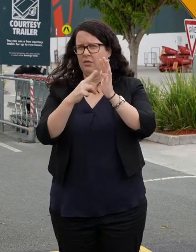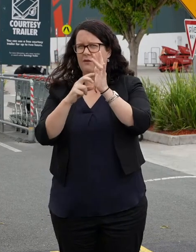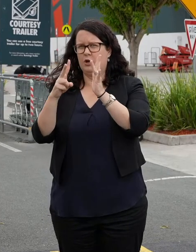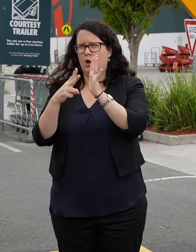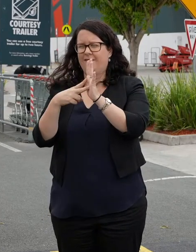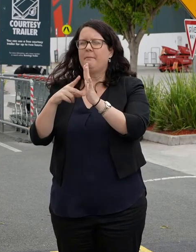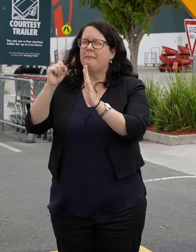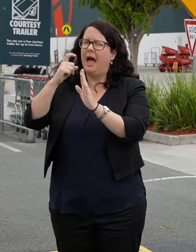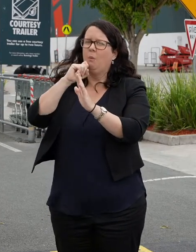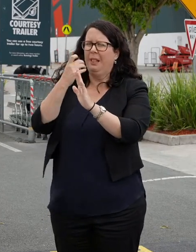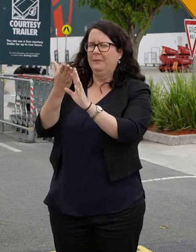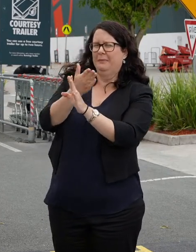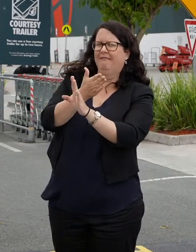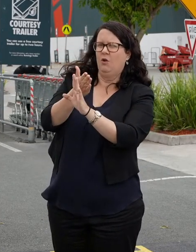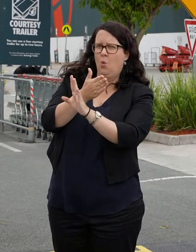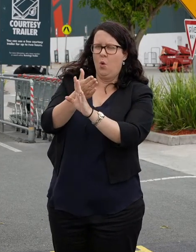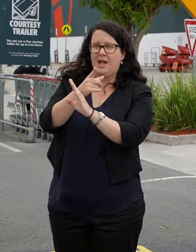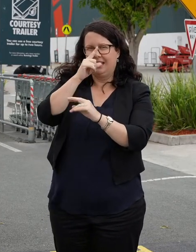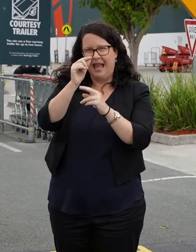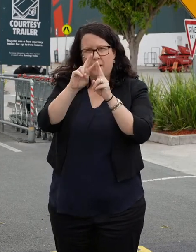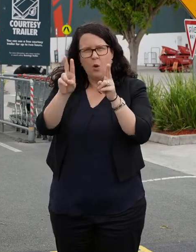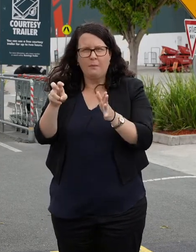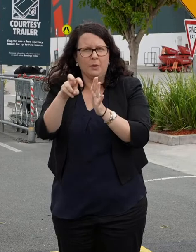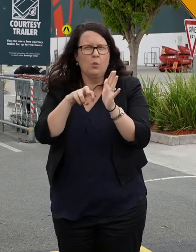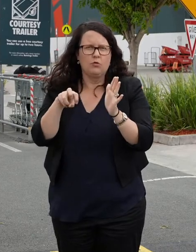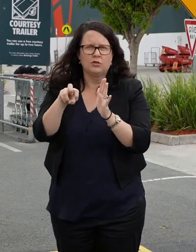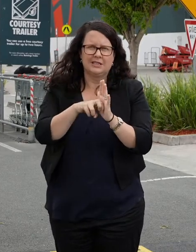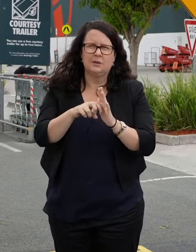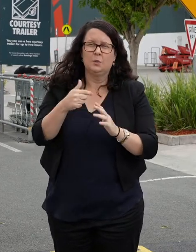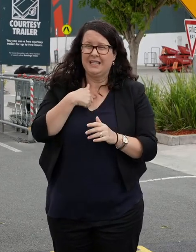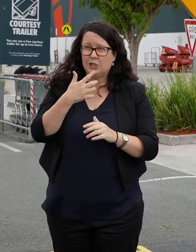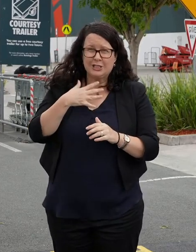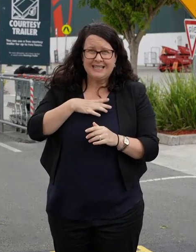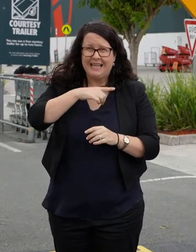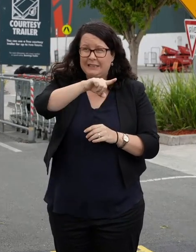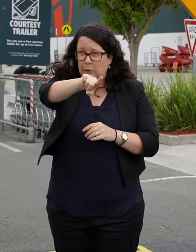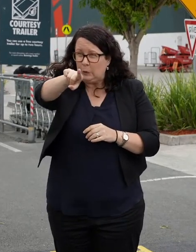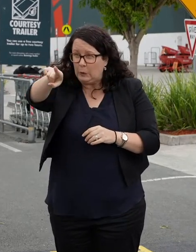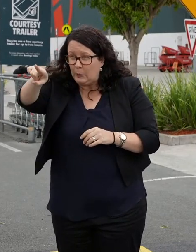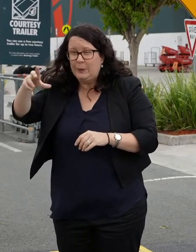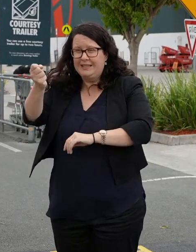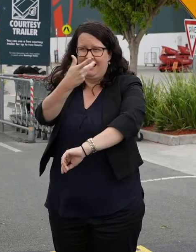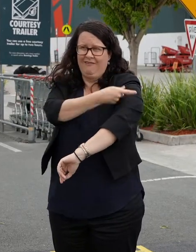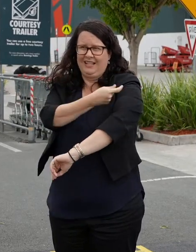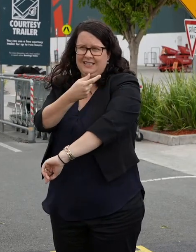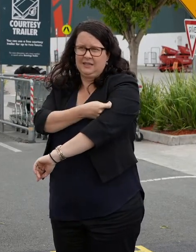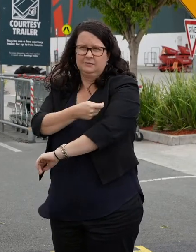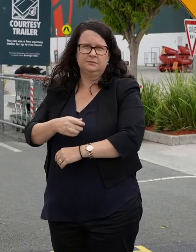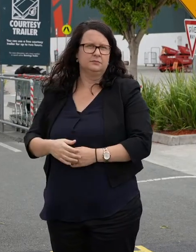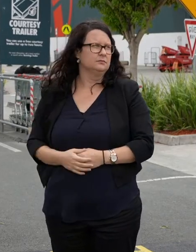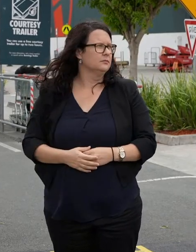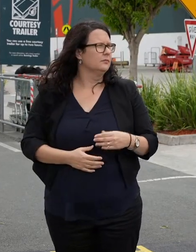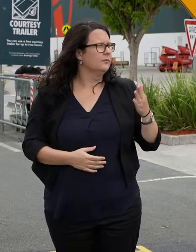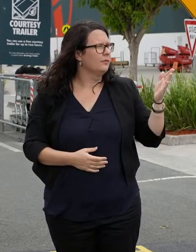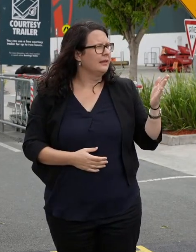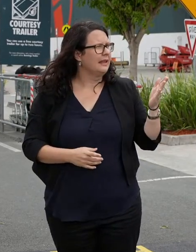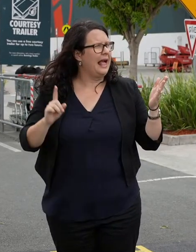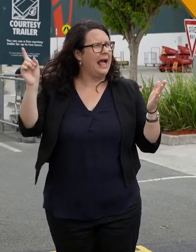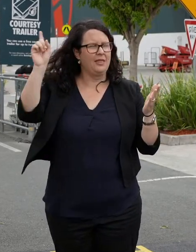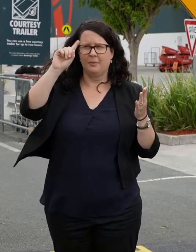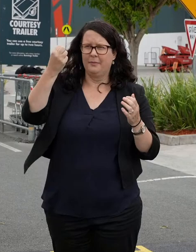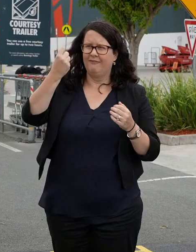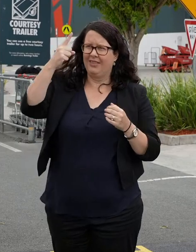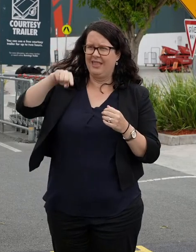able to home quarantine. So we just have to get vaccinated. That's the key here. Sorry, so there are 1,000 people right now in